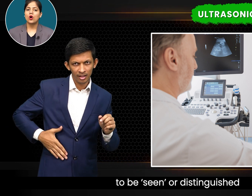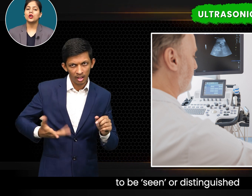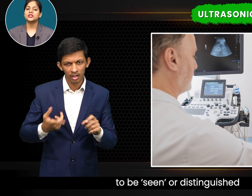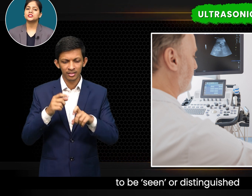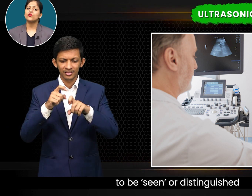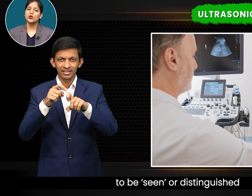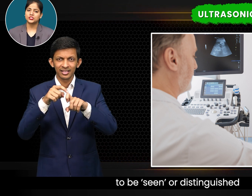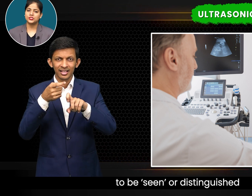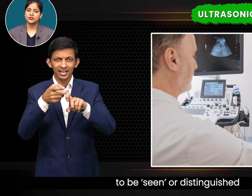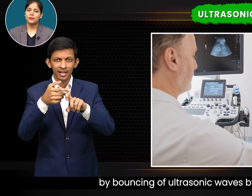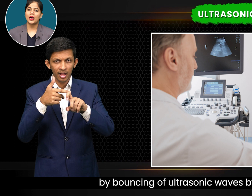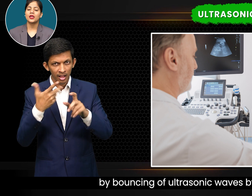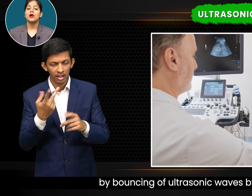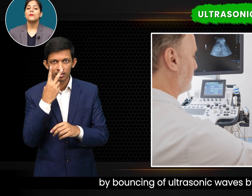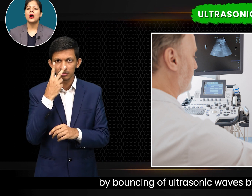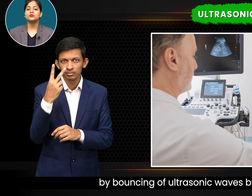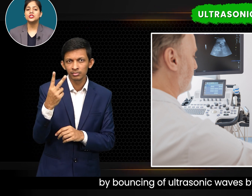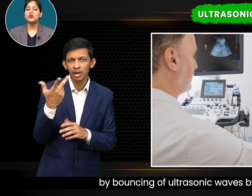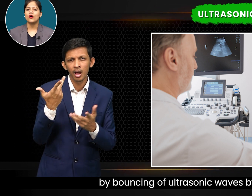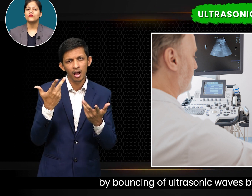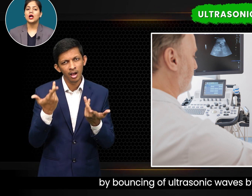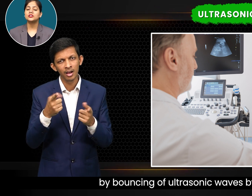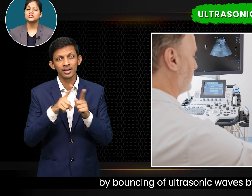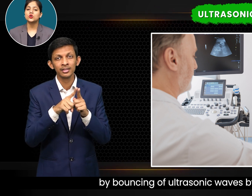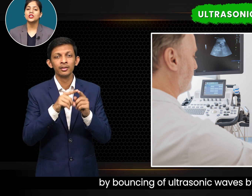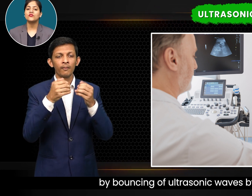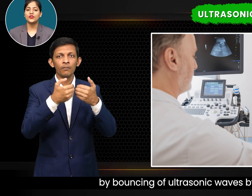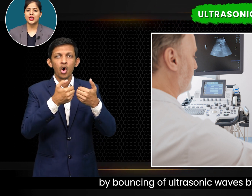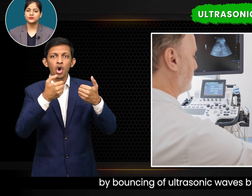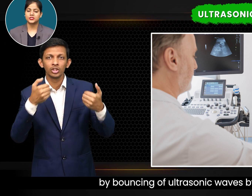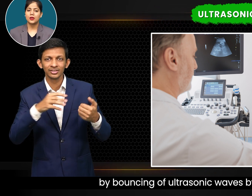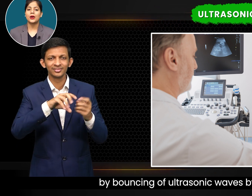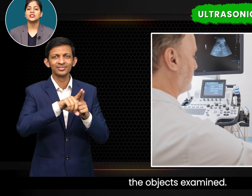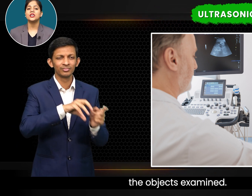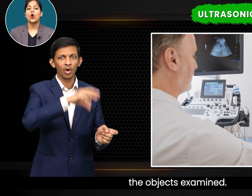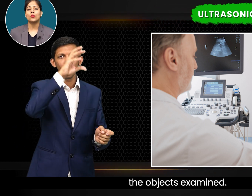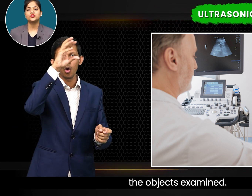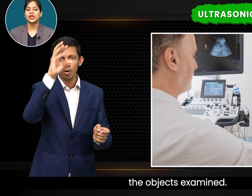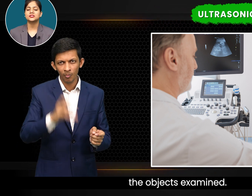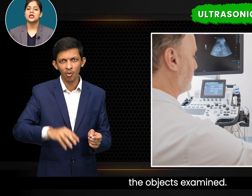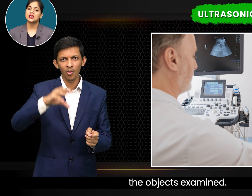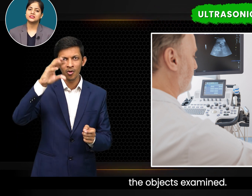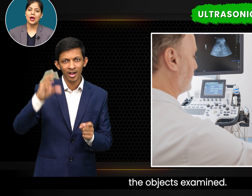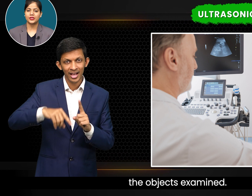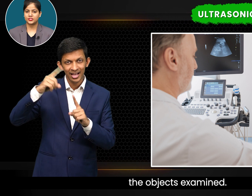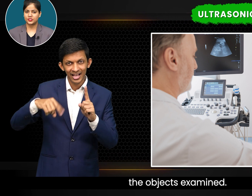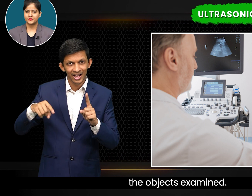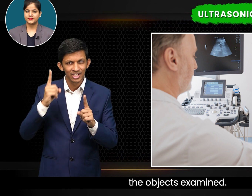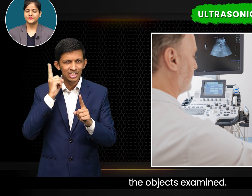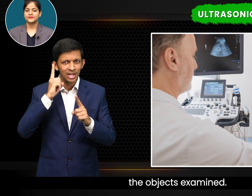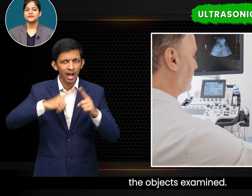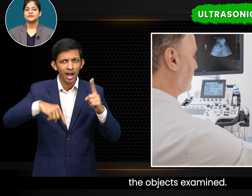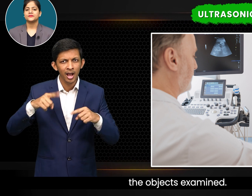seen or distinguished by bouncing off ultrasonic waves by the objects examined.